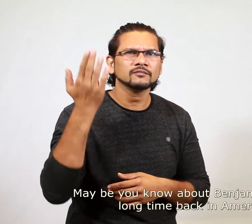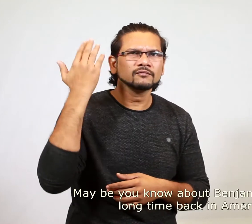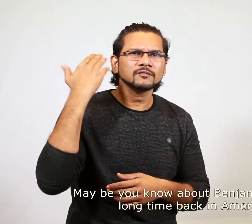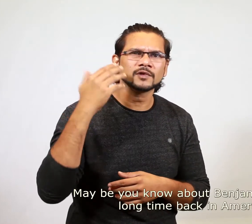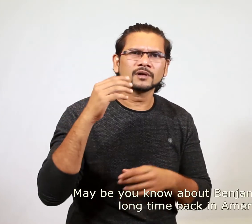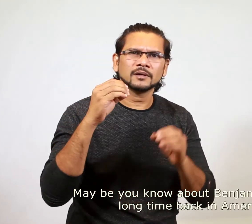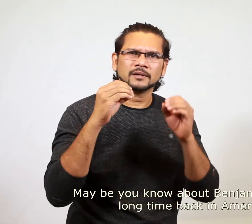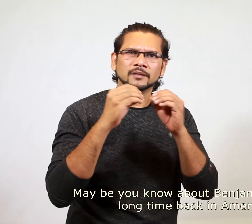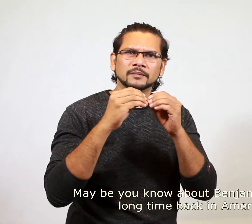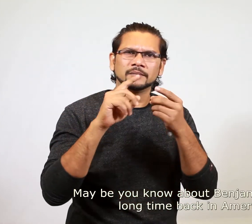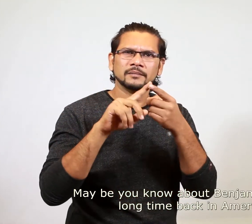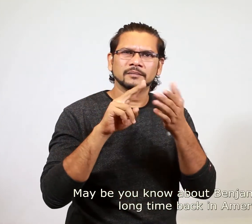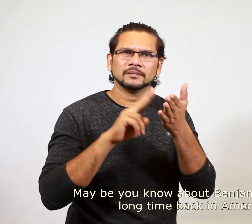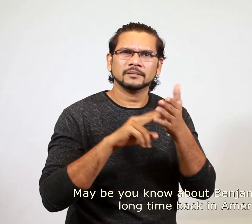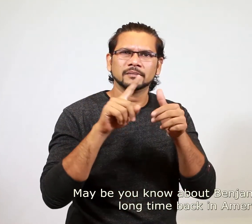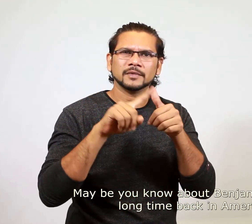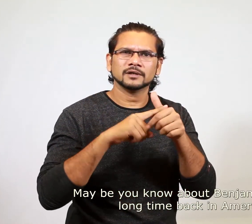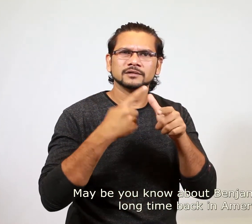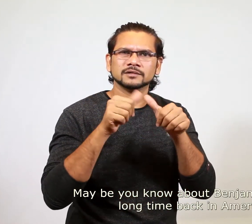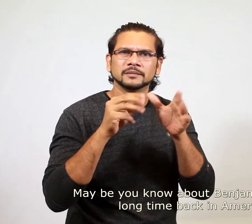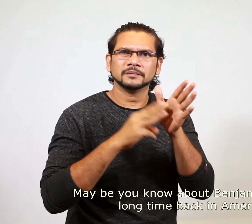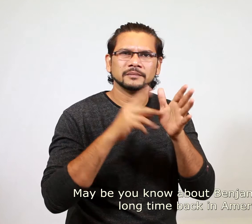Maybe you know about Benjamin Franklin?